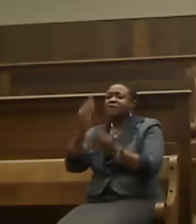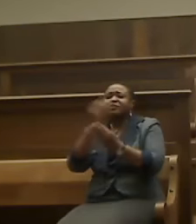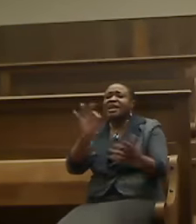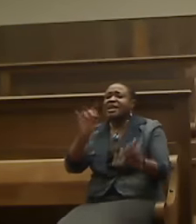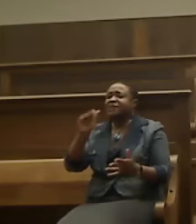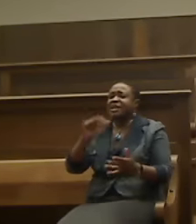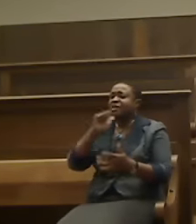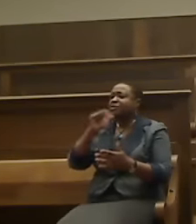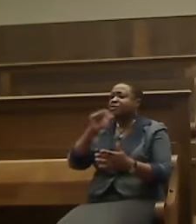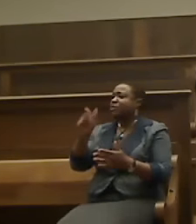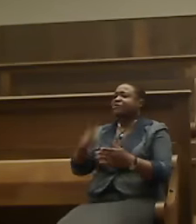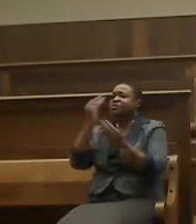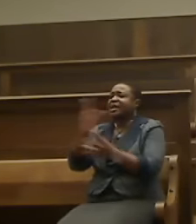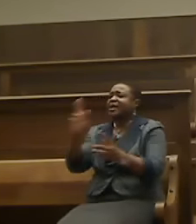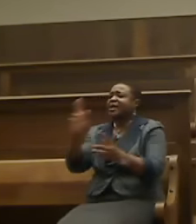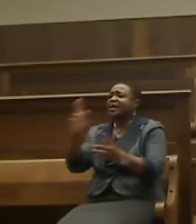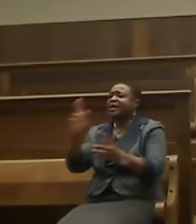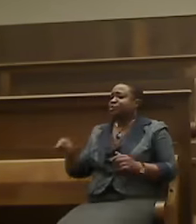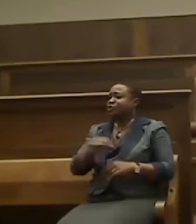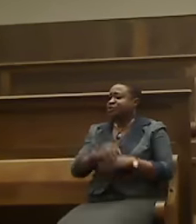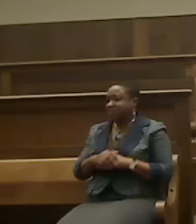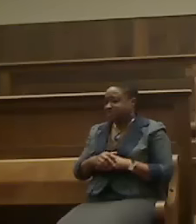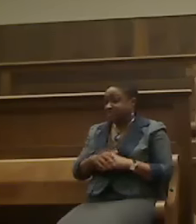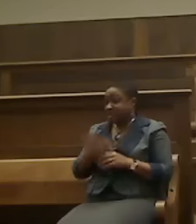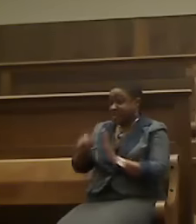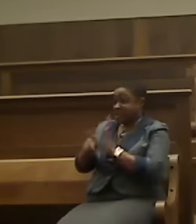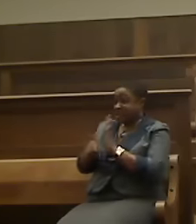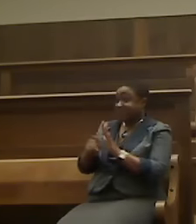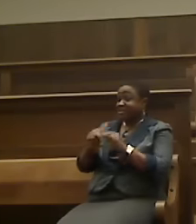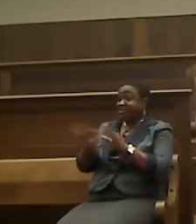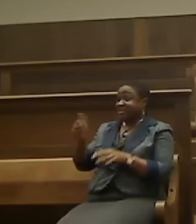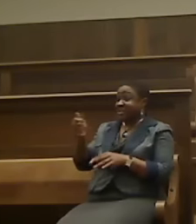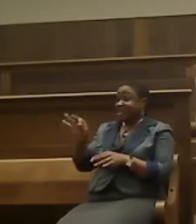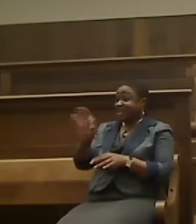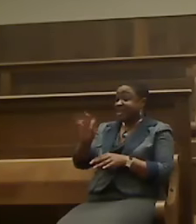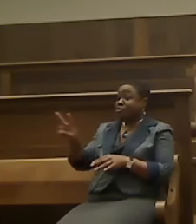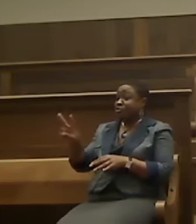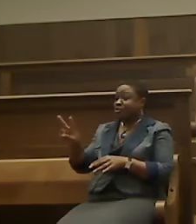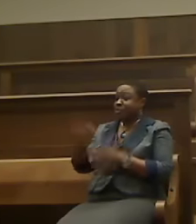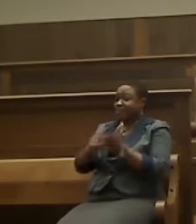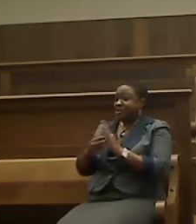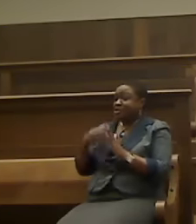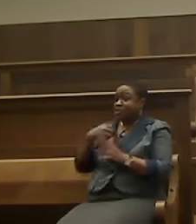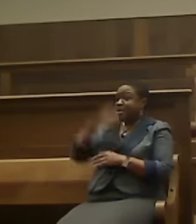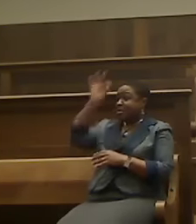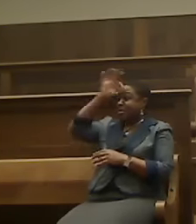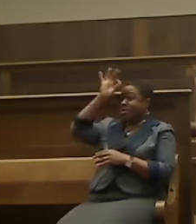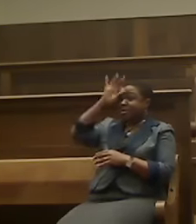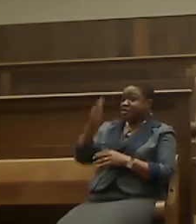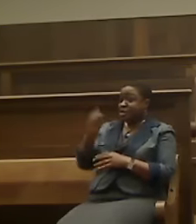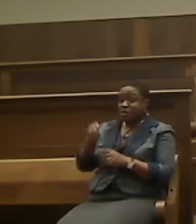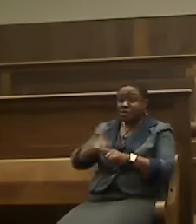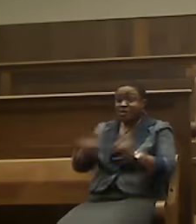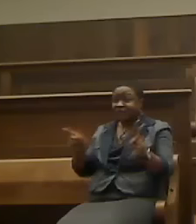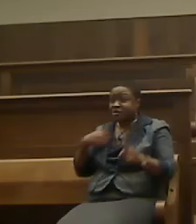consumers. Because, according to this policy released in 1992, we're not aware of any information showing that GMOs are